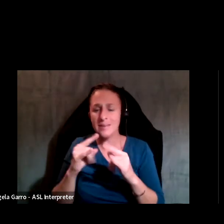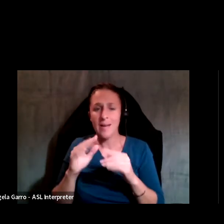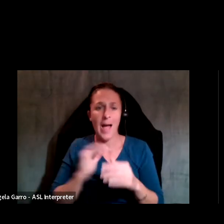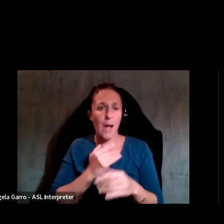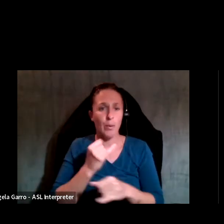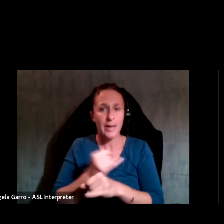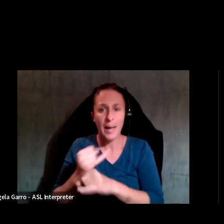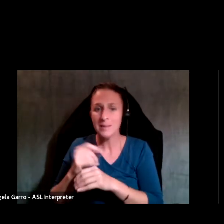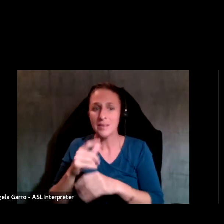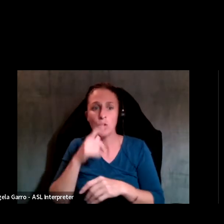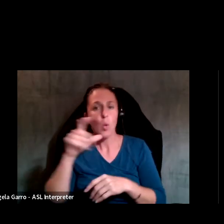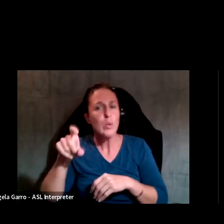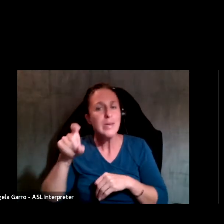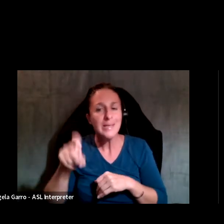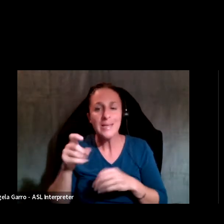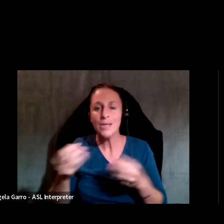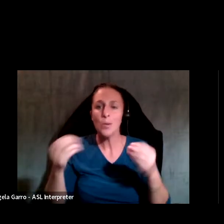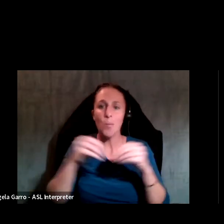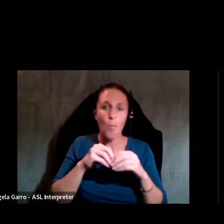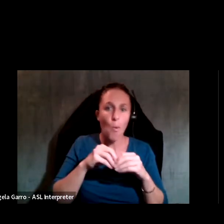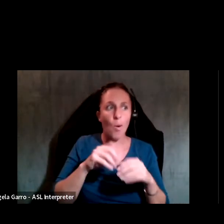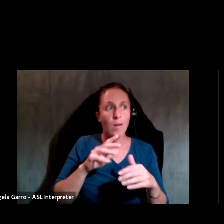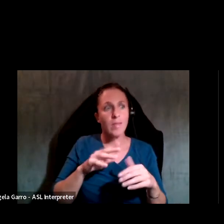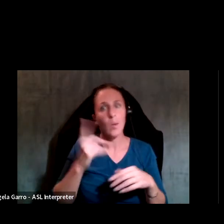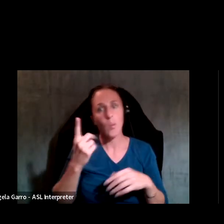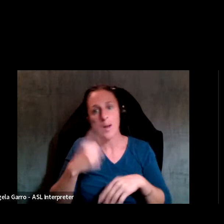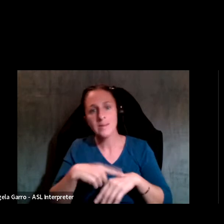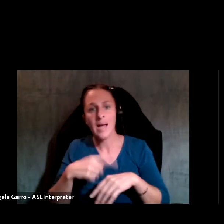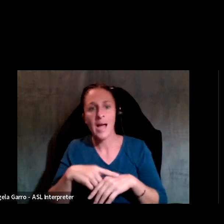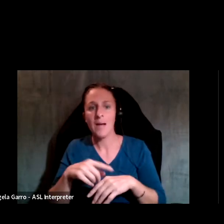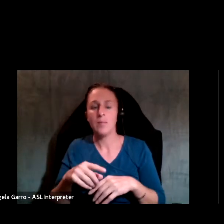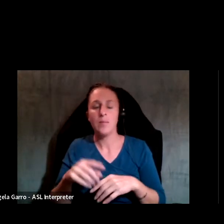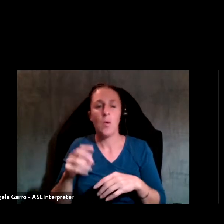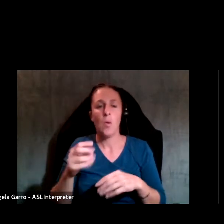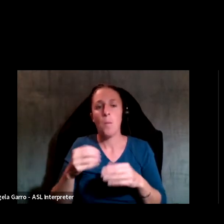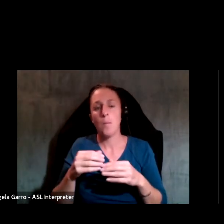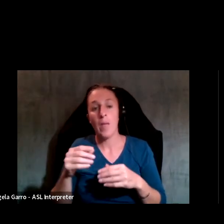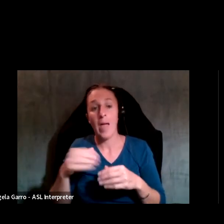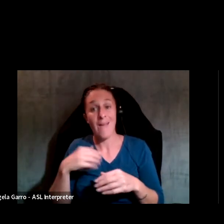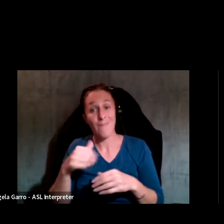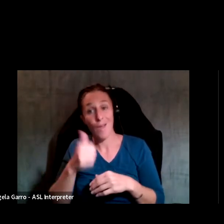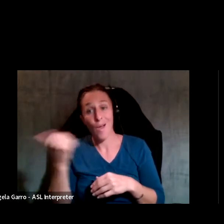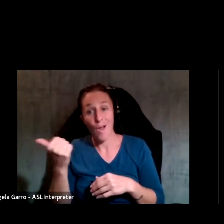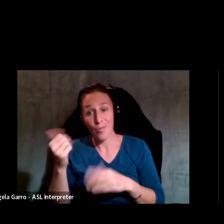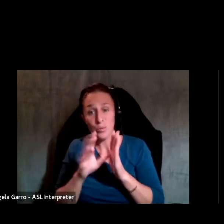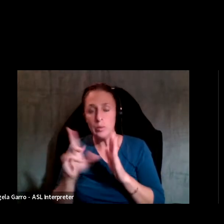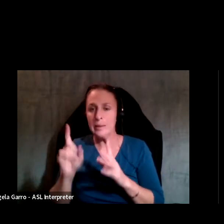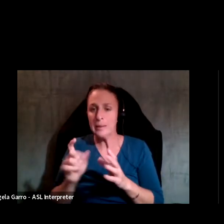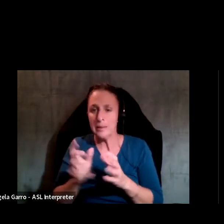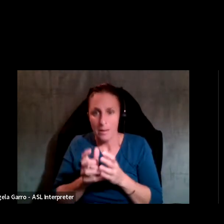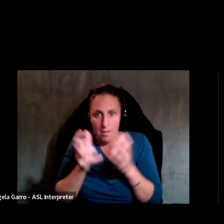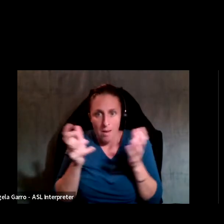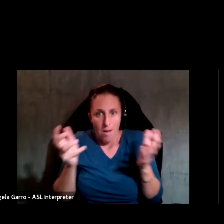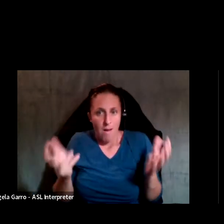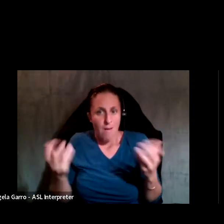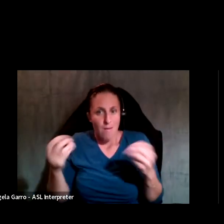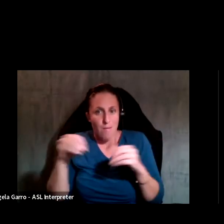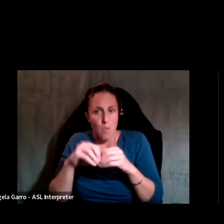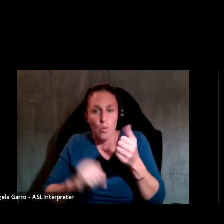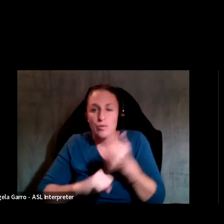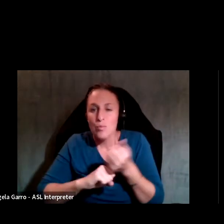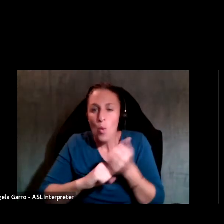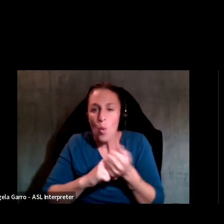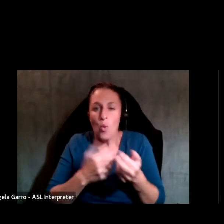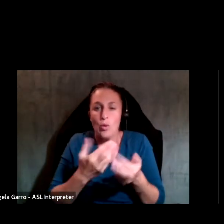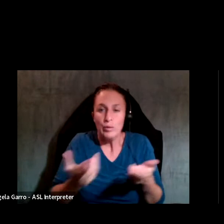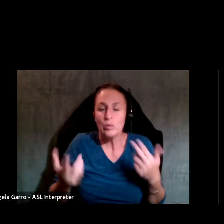to connect or a couple of opportunities to connect, where I've got other students that need a tremendous amount of support and resources.